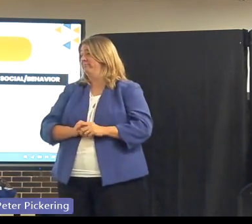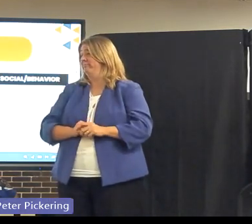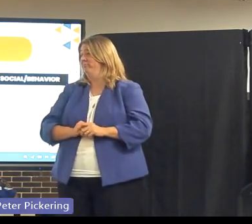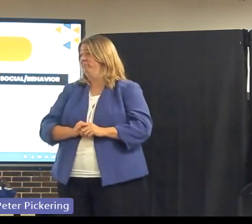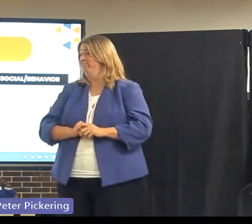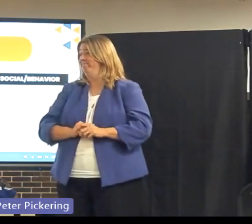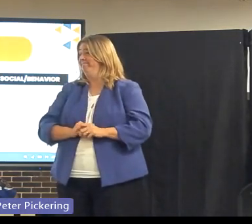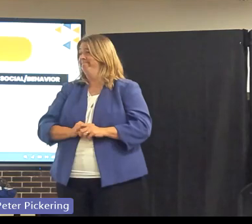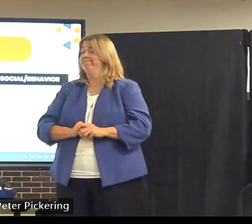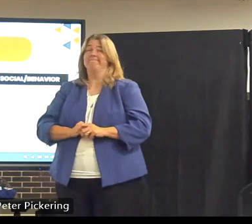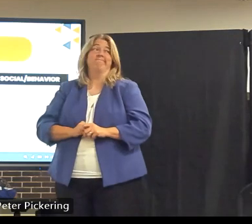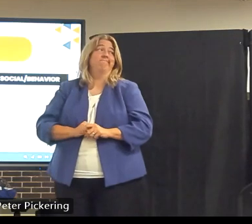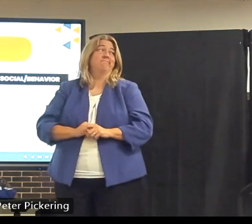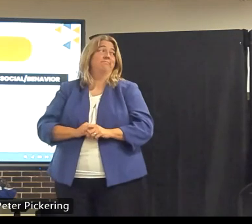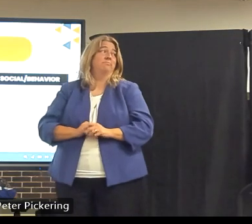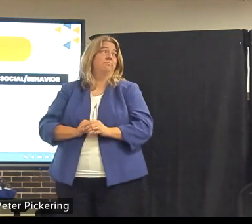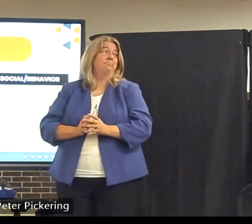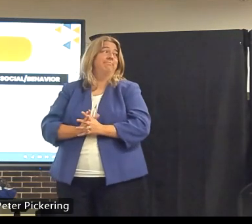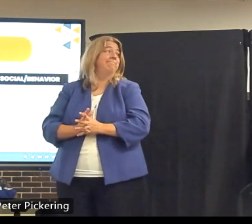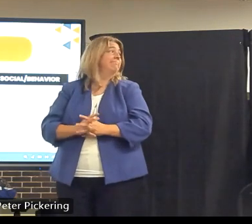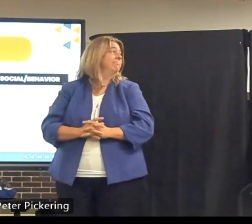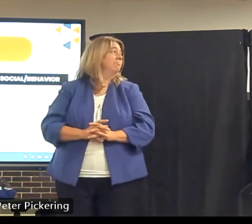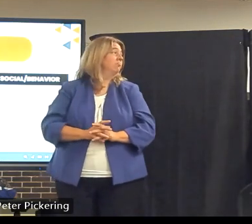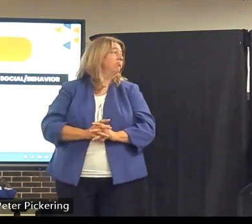sometimes longer.